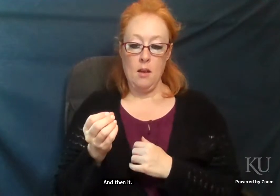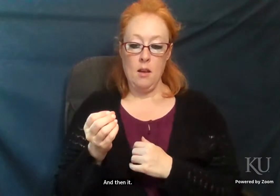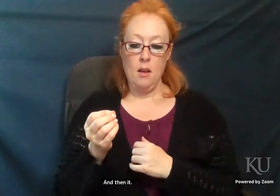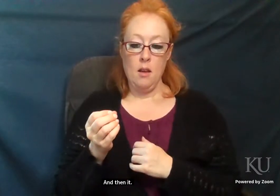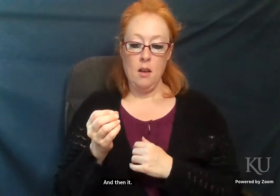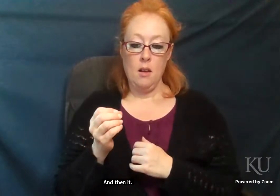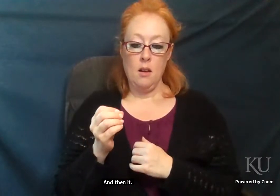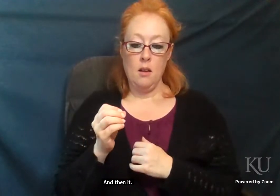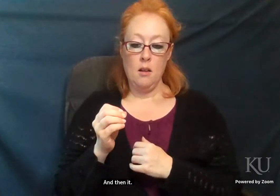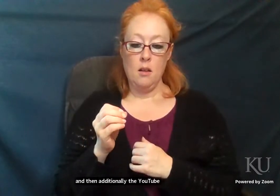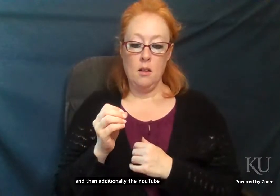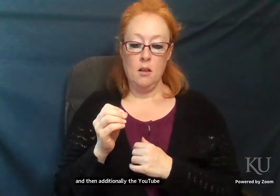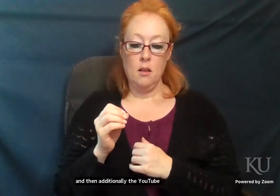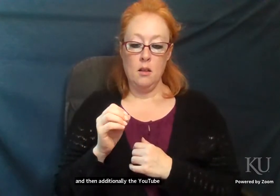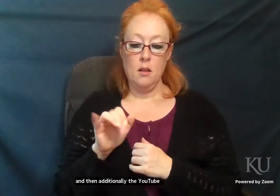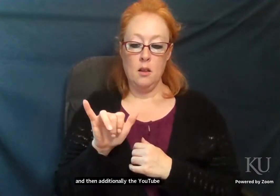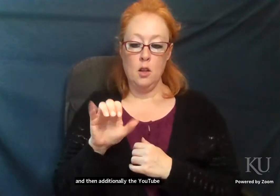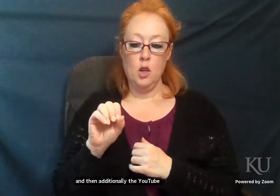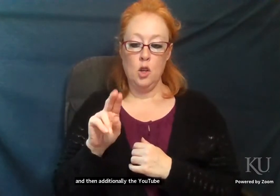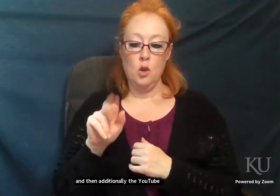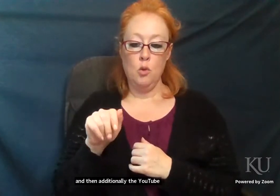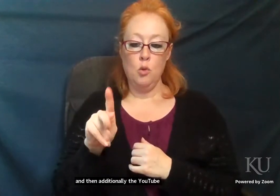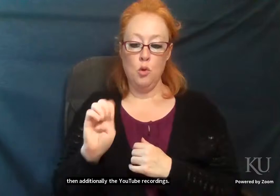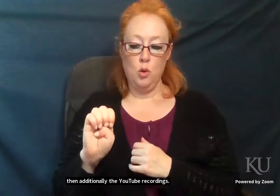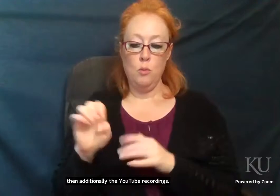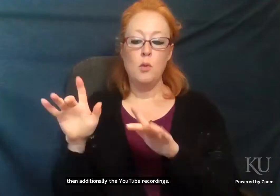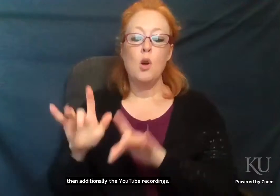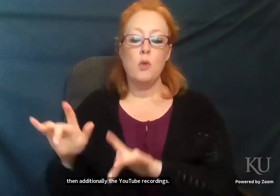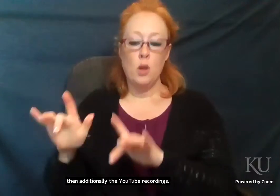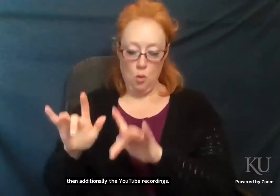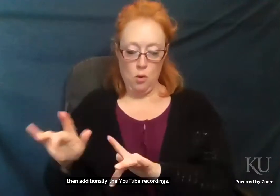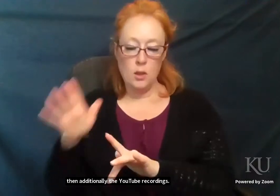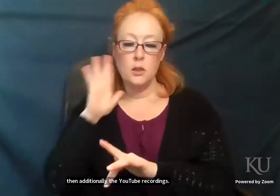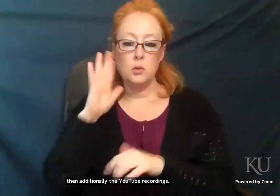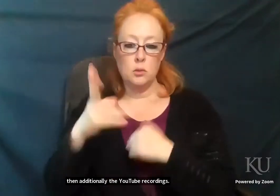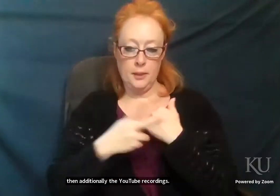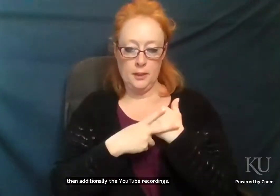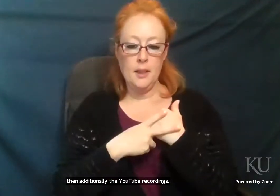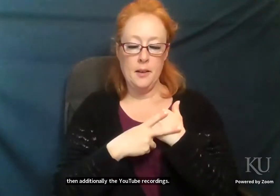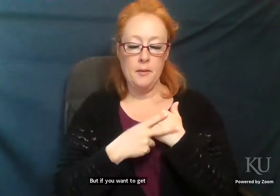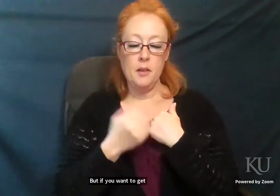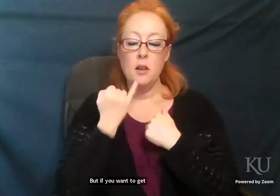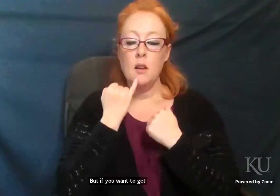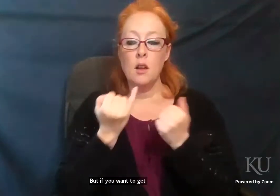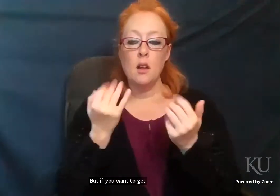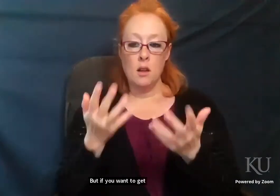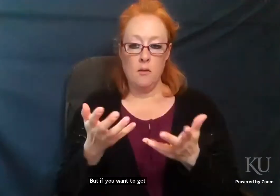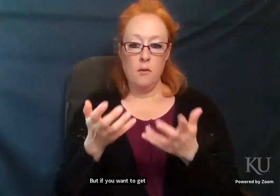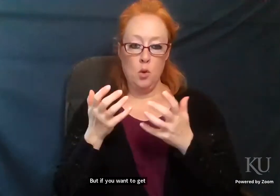YouTube recordings. But if you want to get